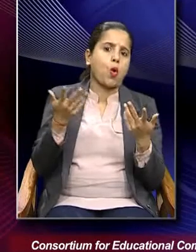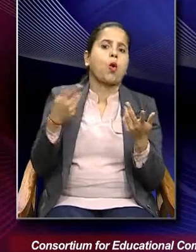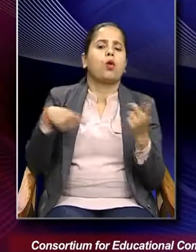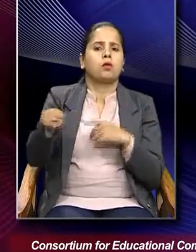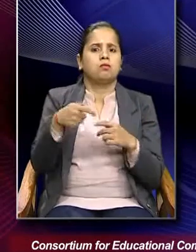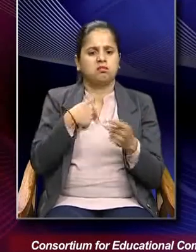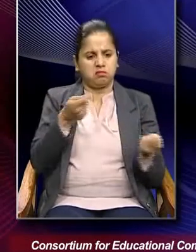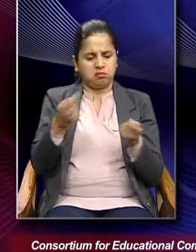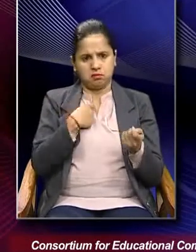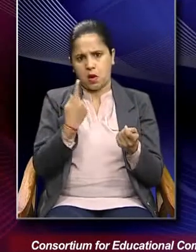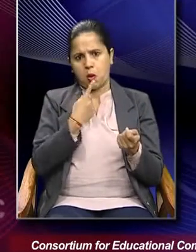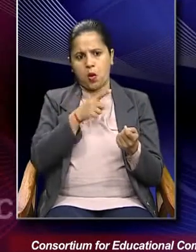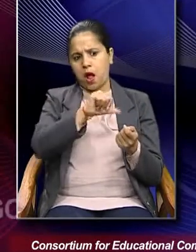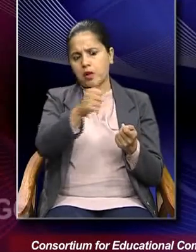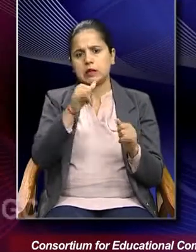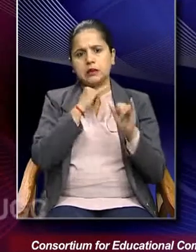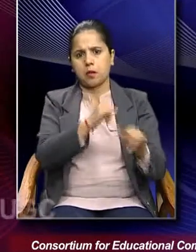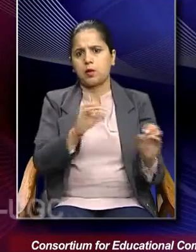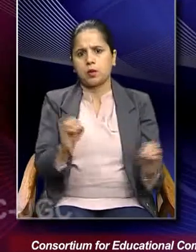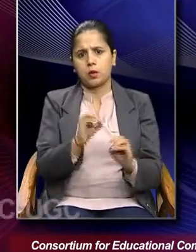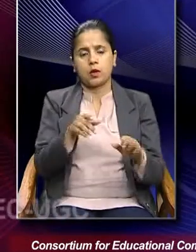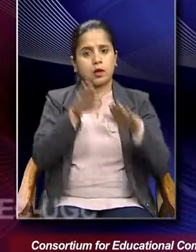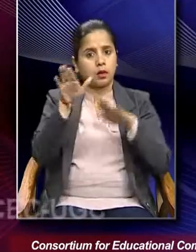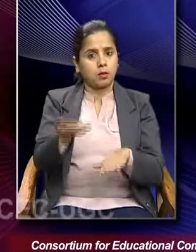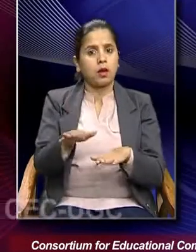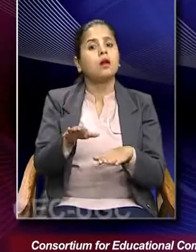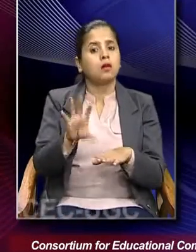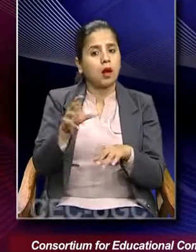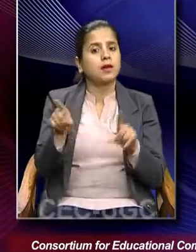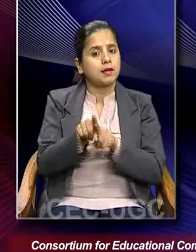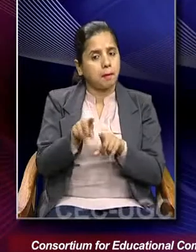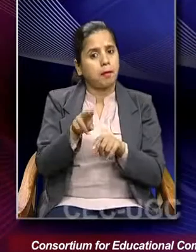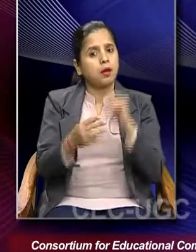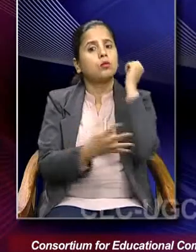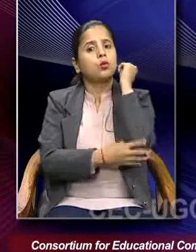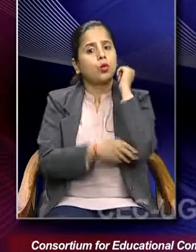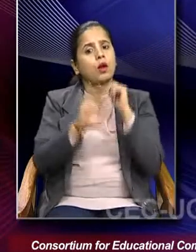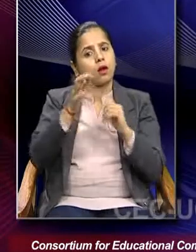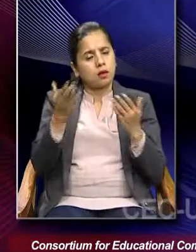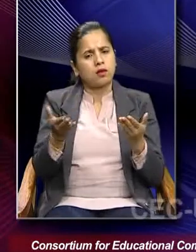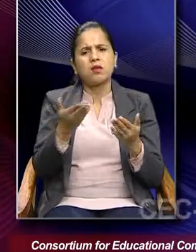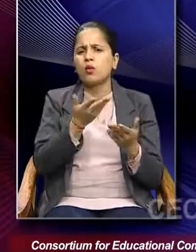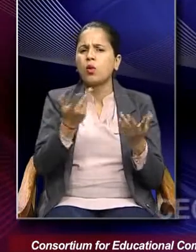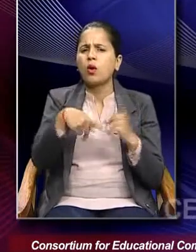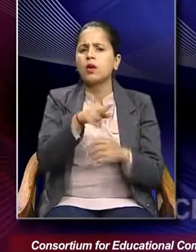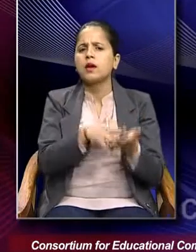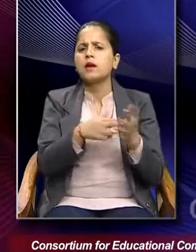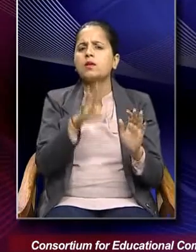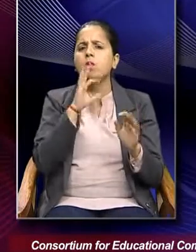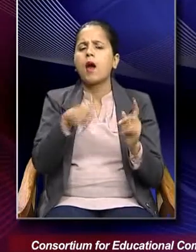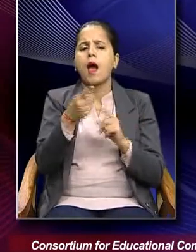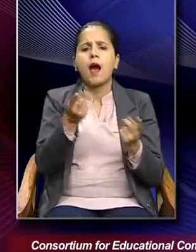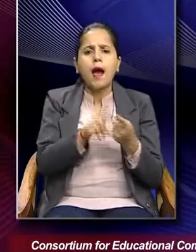between the dependent countries or say the poor countries. So what was the nature of their